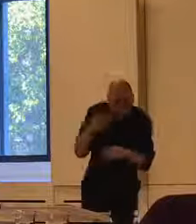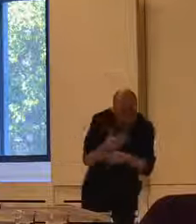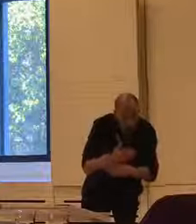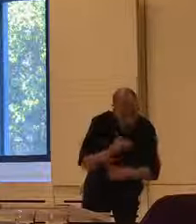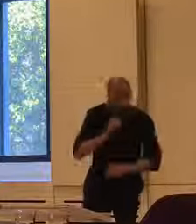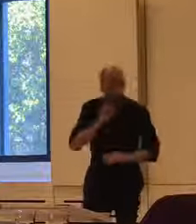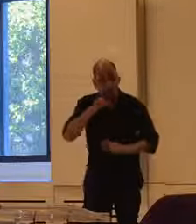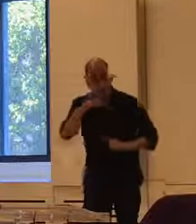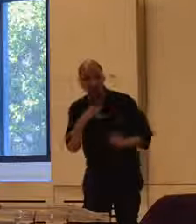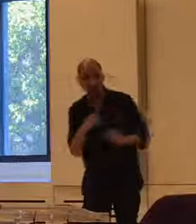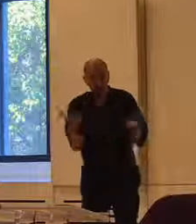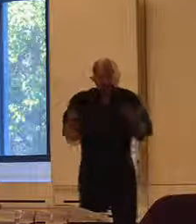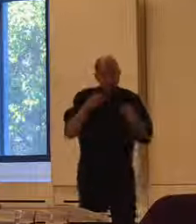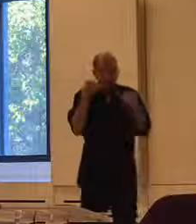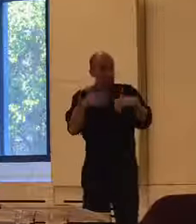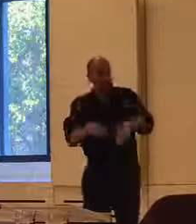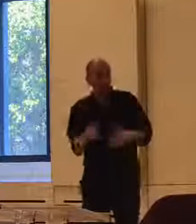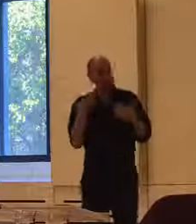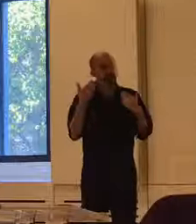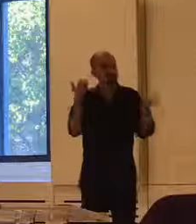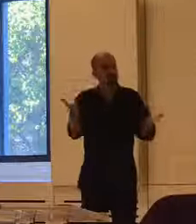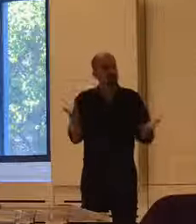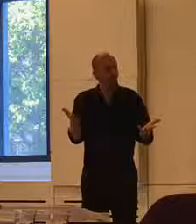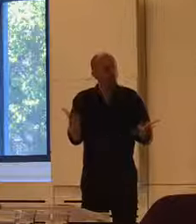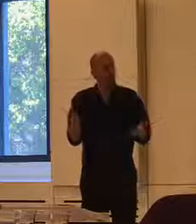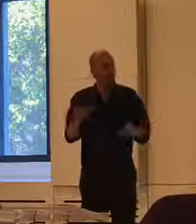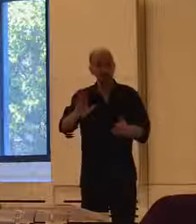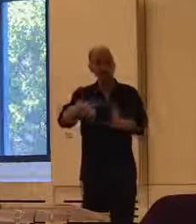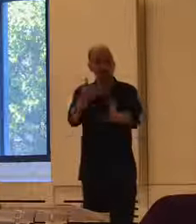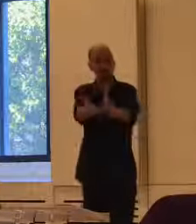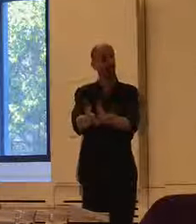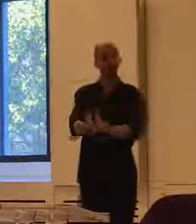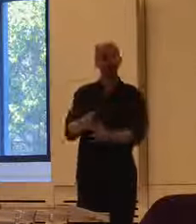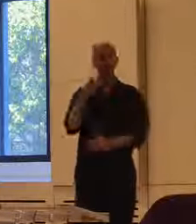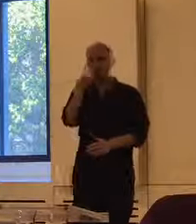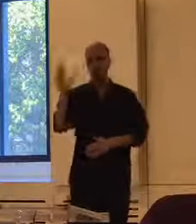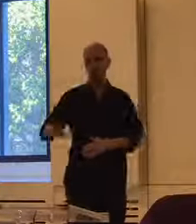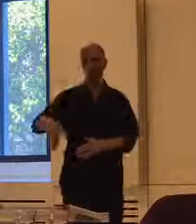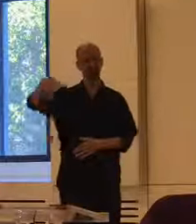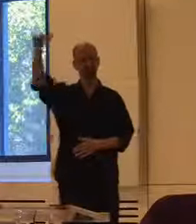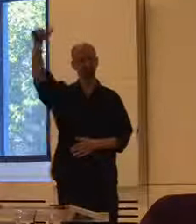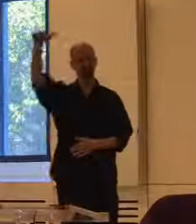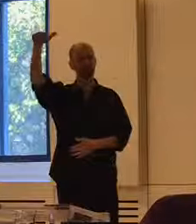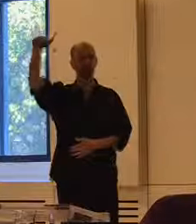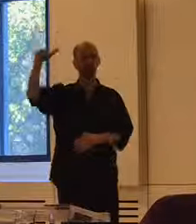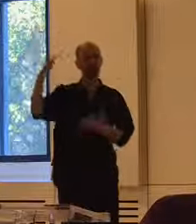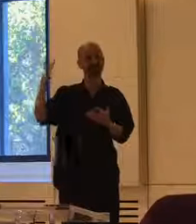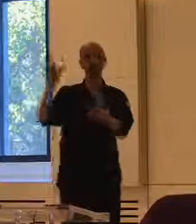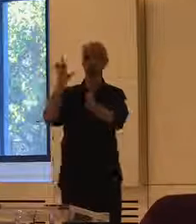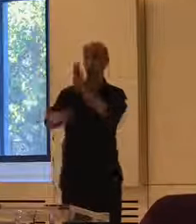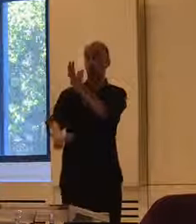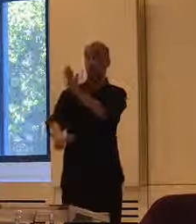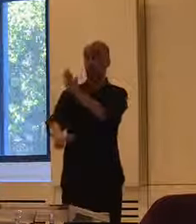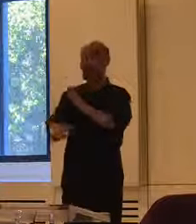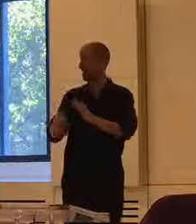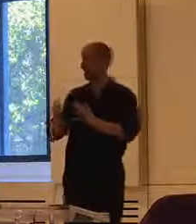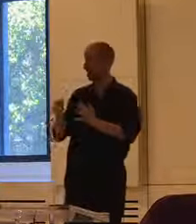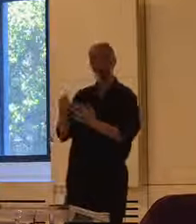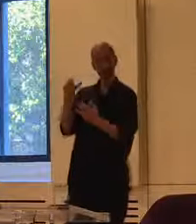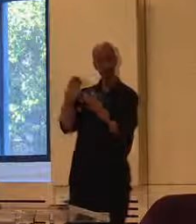the future. They don't know whether it will work, whether it will fail. They don't know how it's going to be until the child grows up. And then it's too